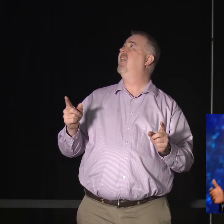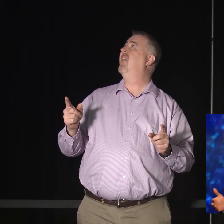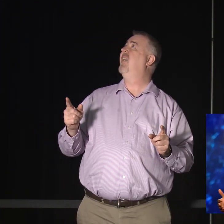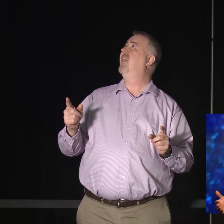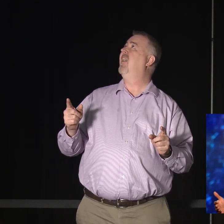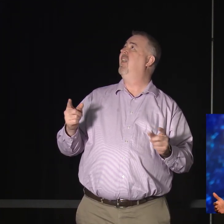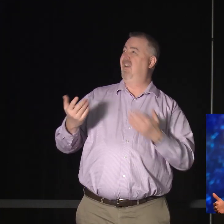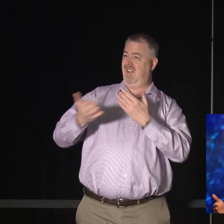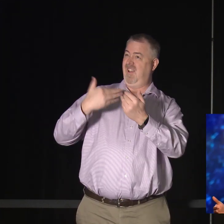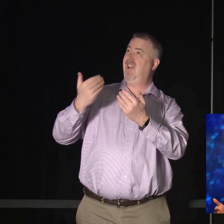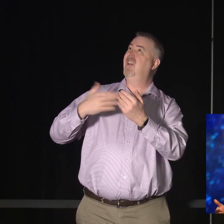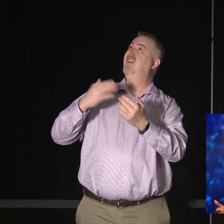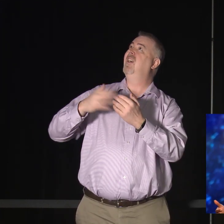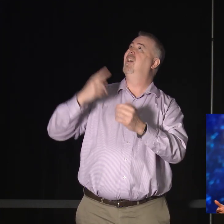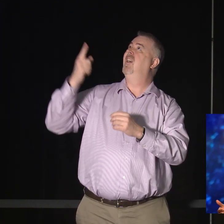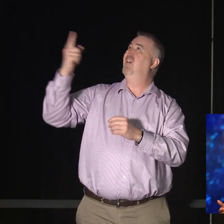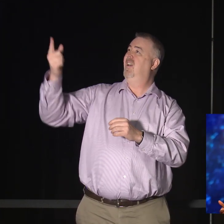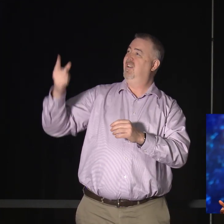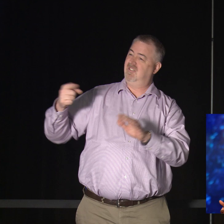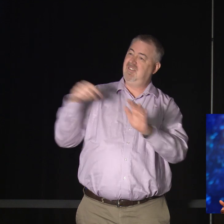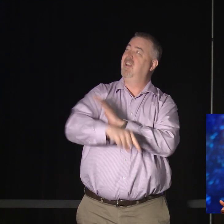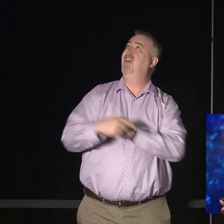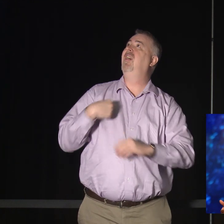sitting ducks.